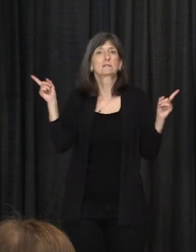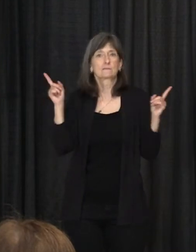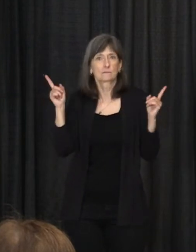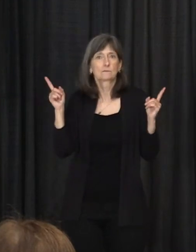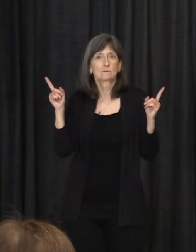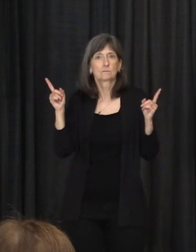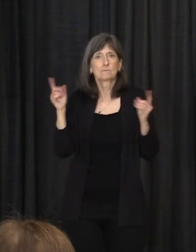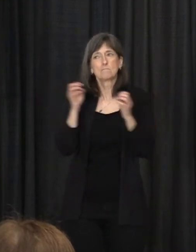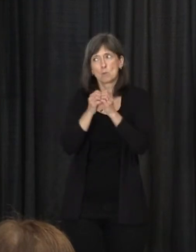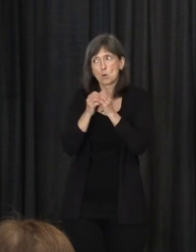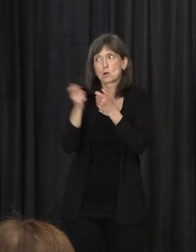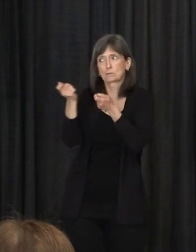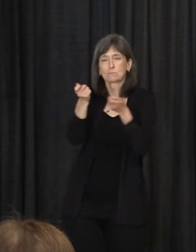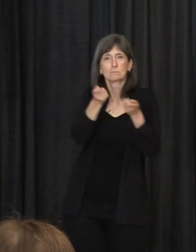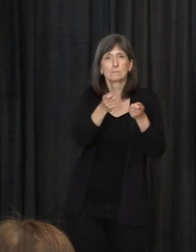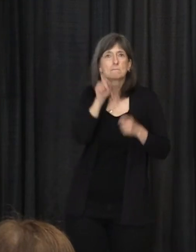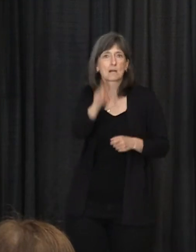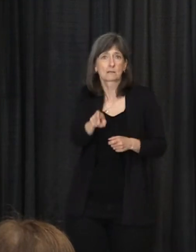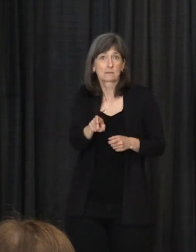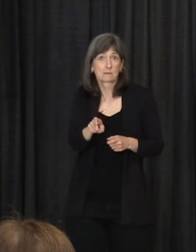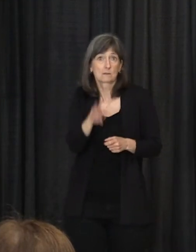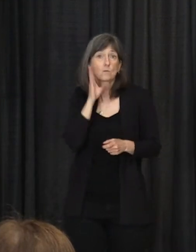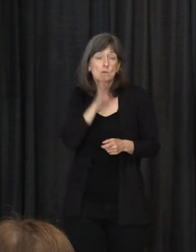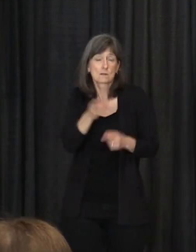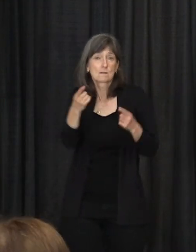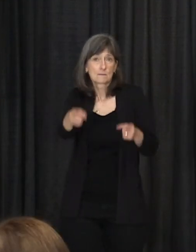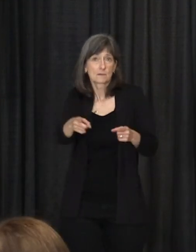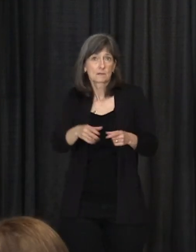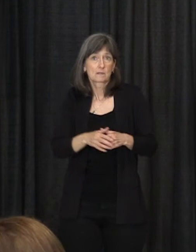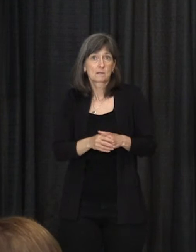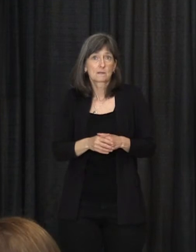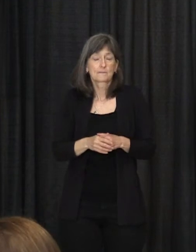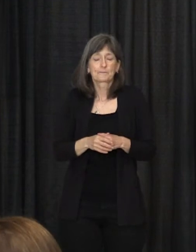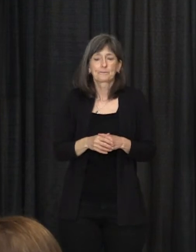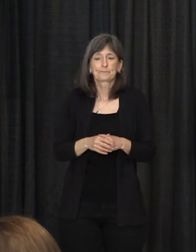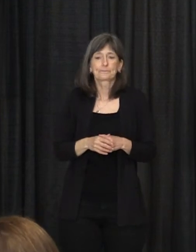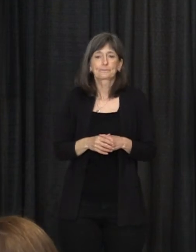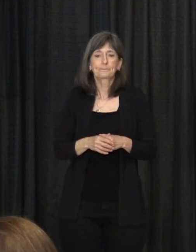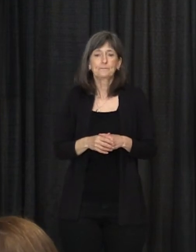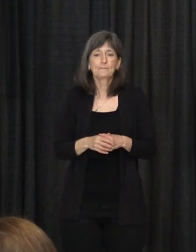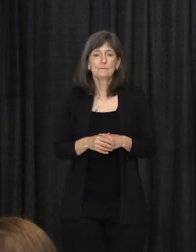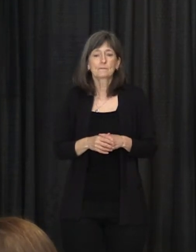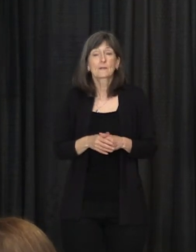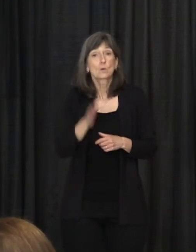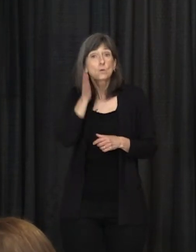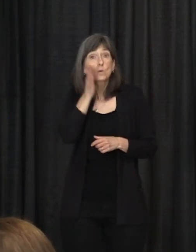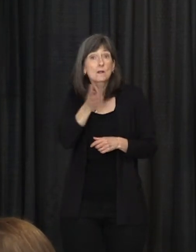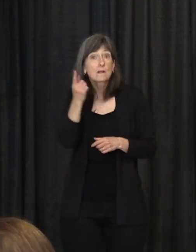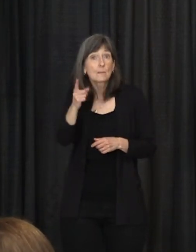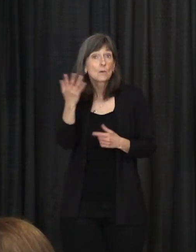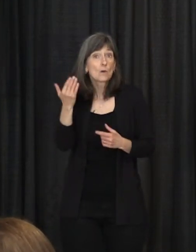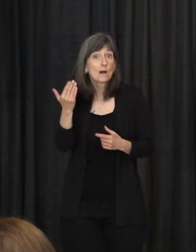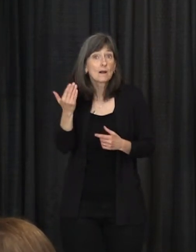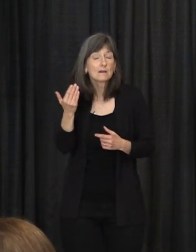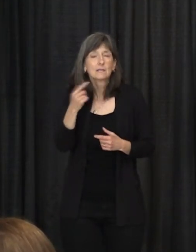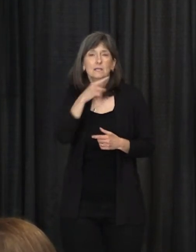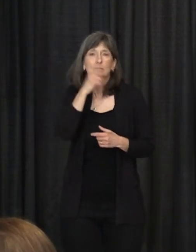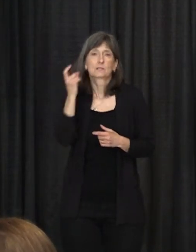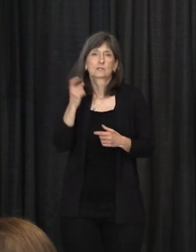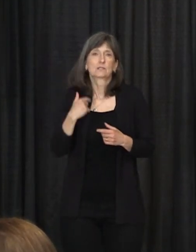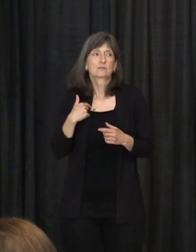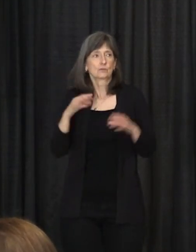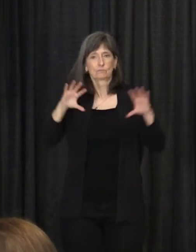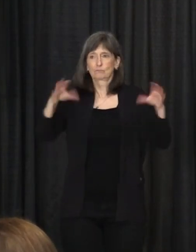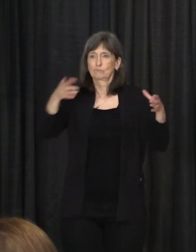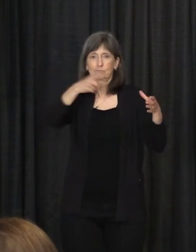this, and succeed we will. And succeed we will because of the partnership that is